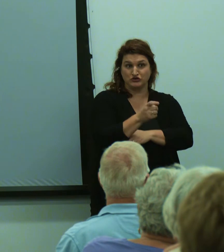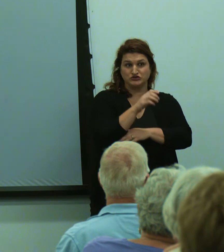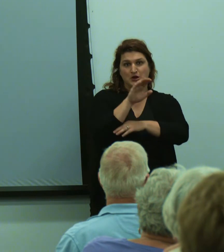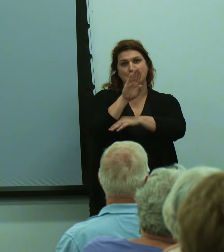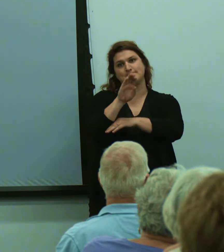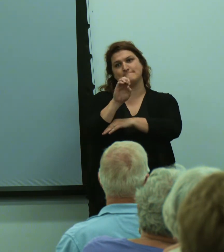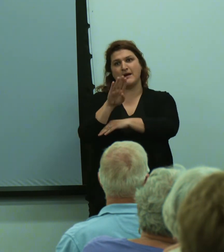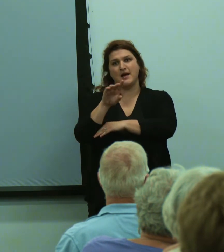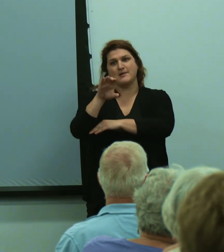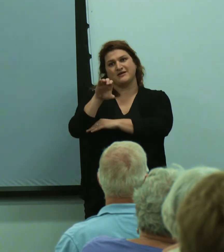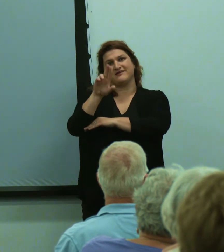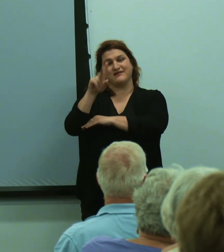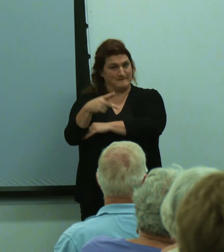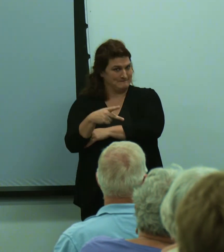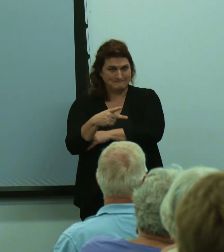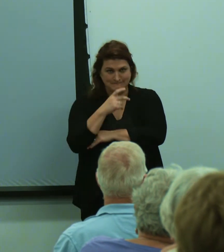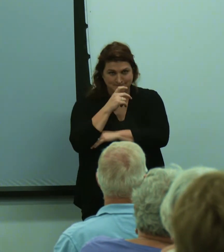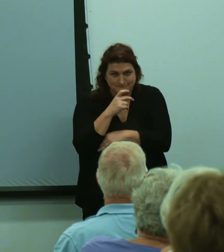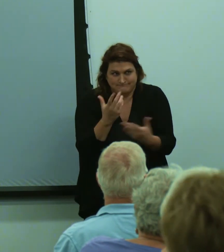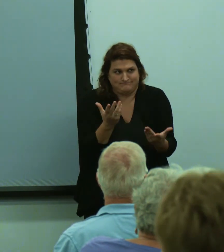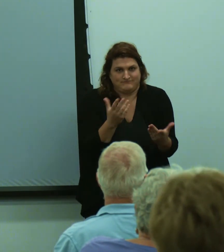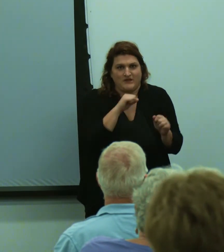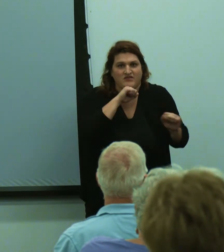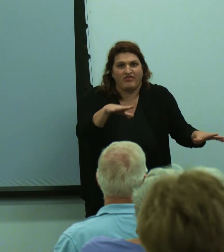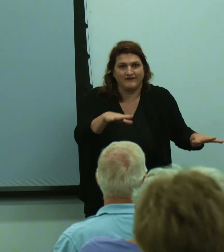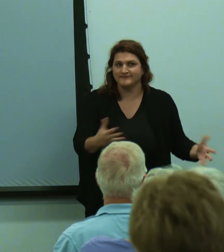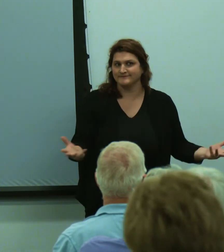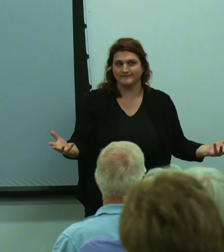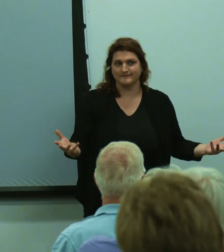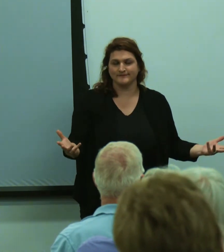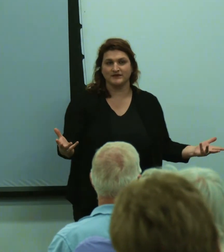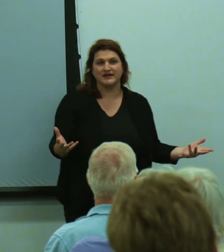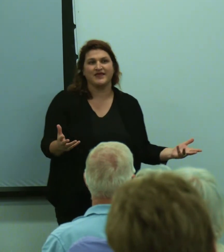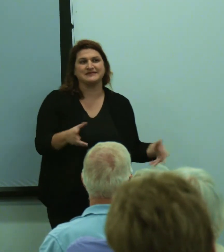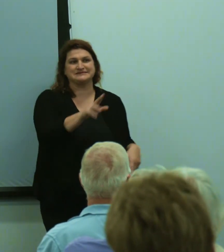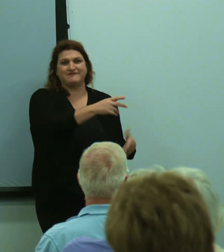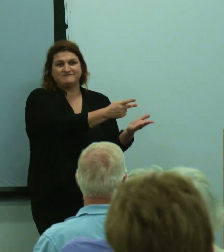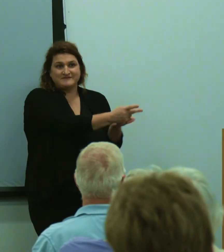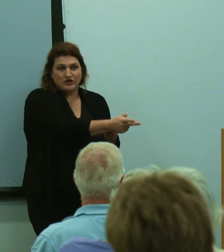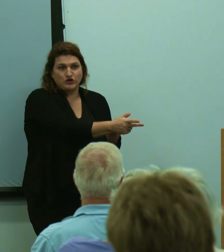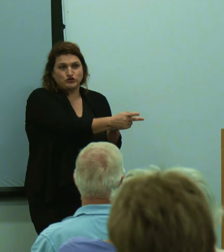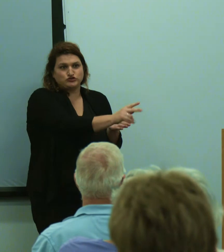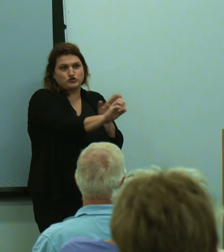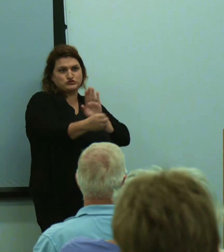party. Next, with that failure, it goes back to the Ohio